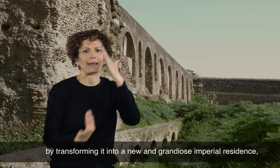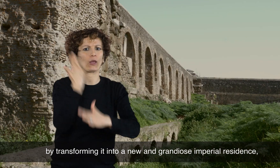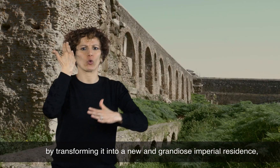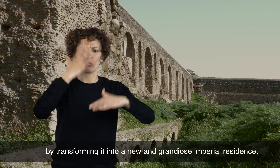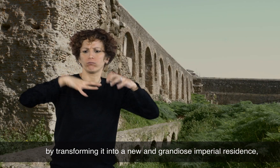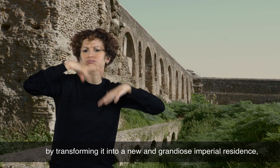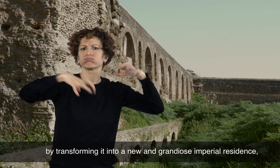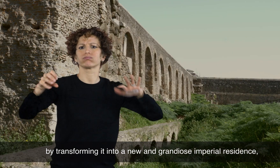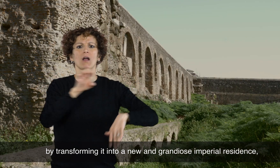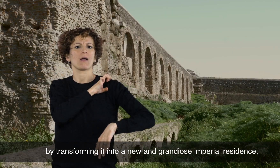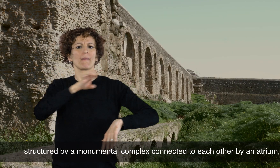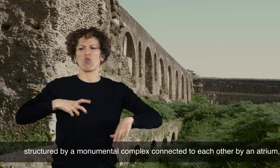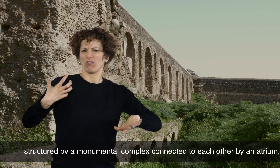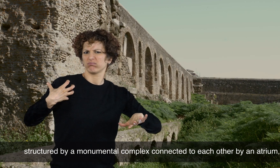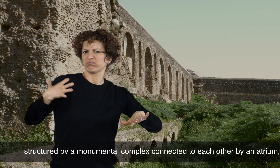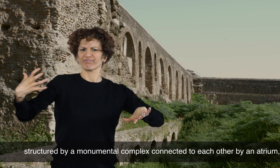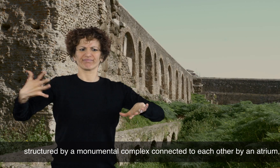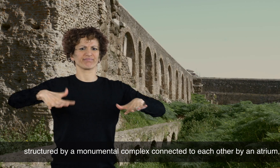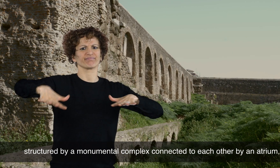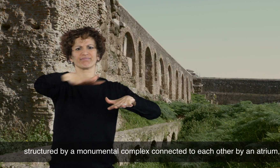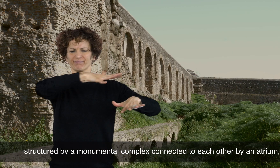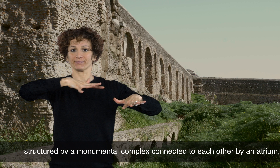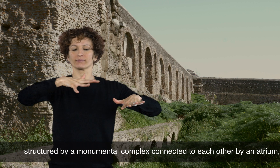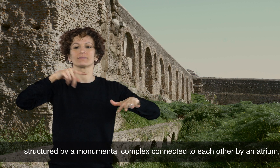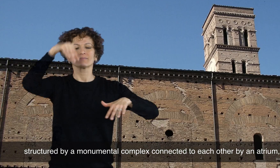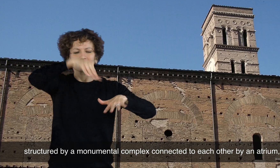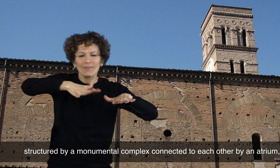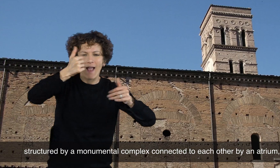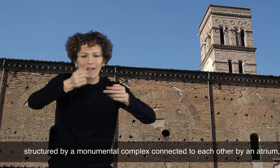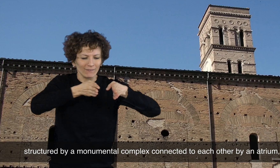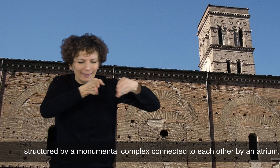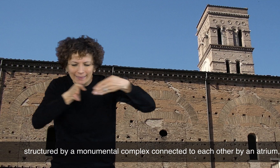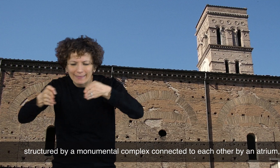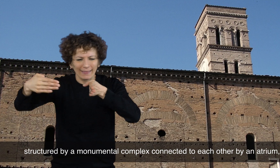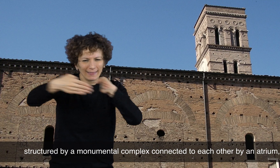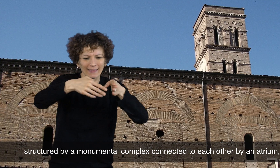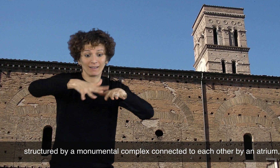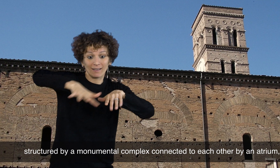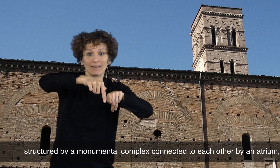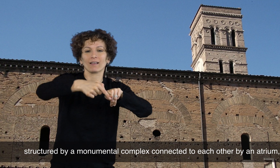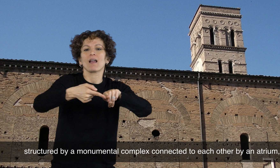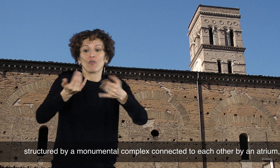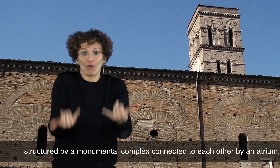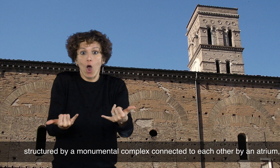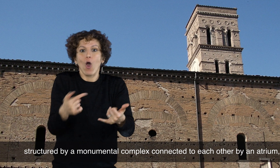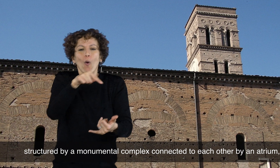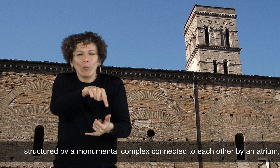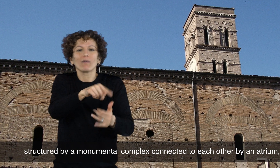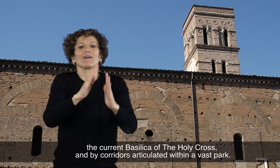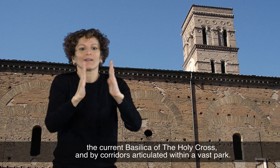imperial residence, structured by a monumental complex connected to each other by an atrium, the